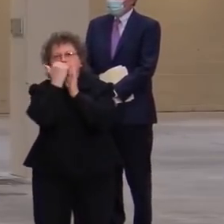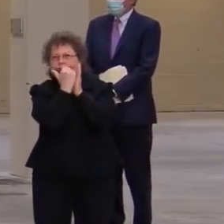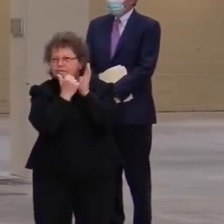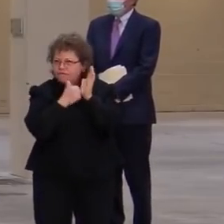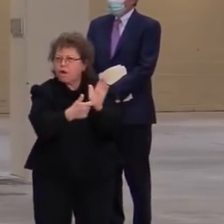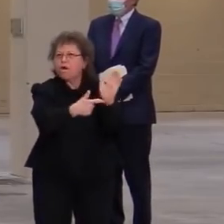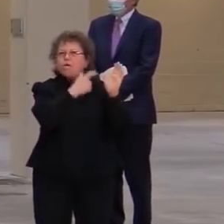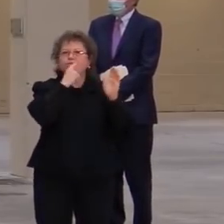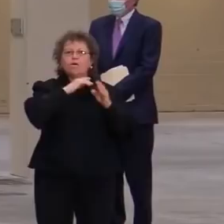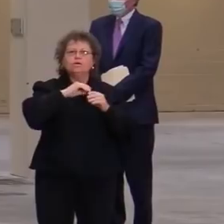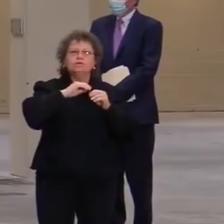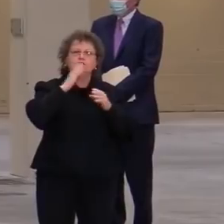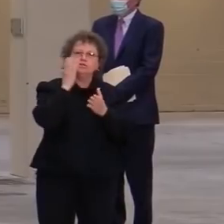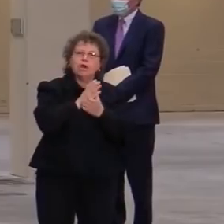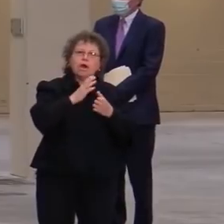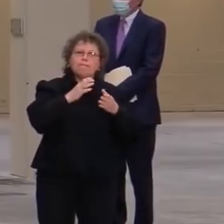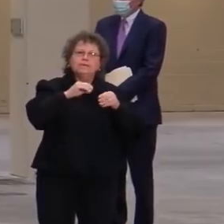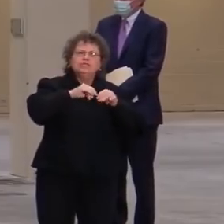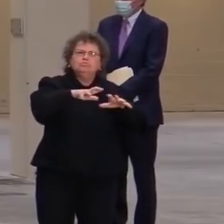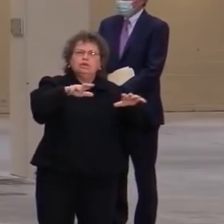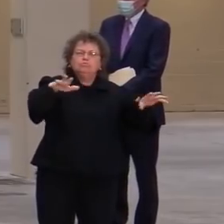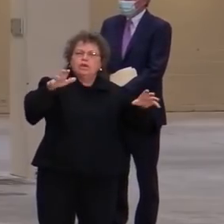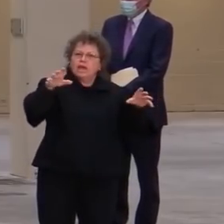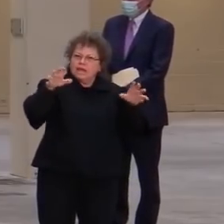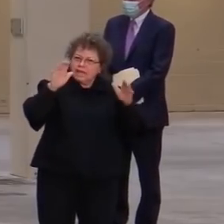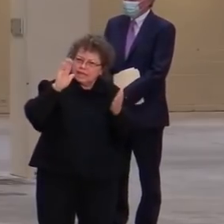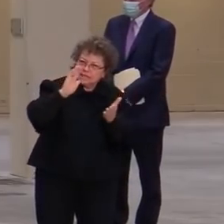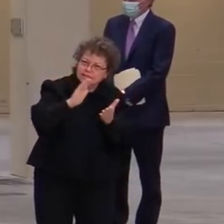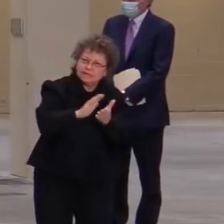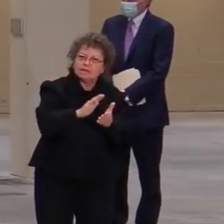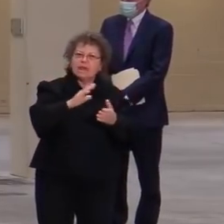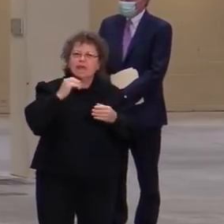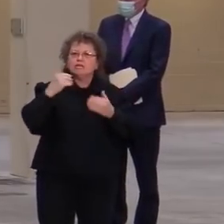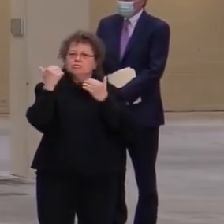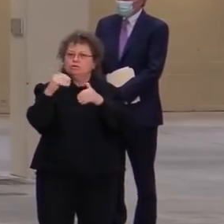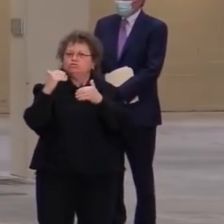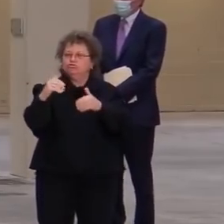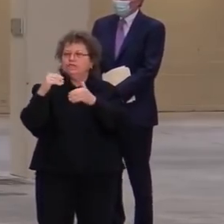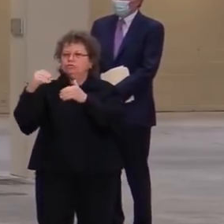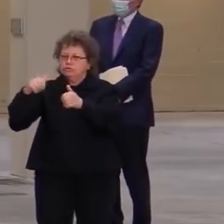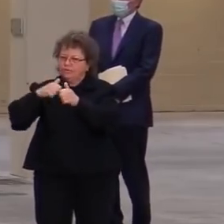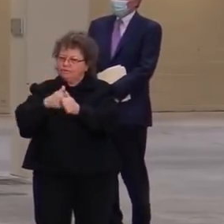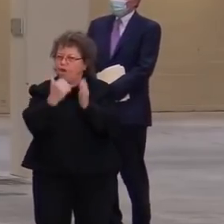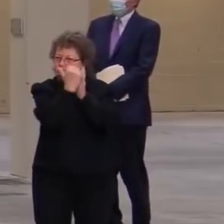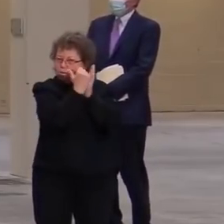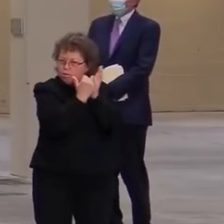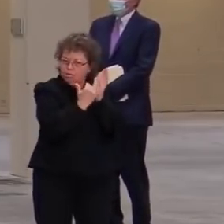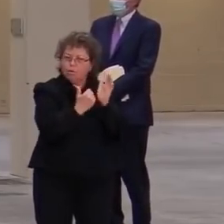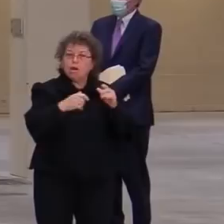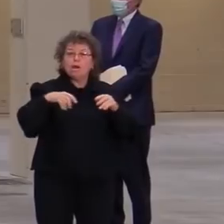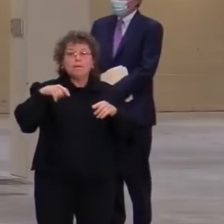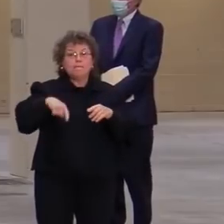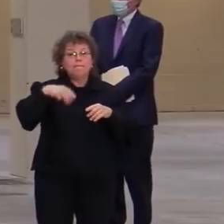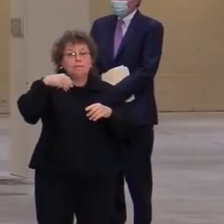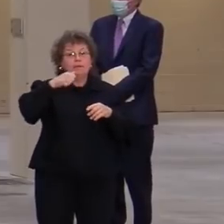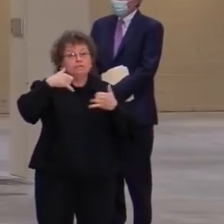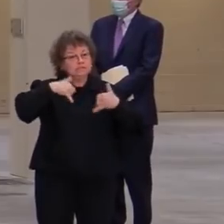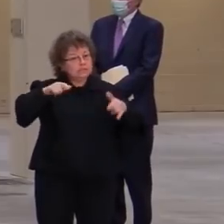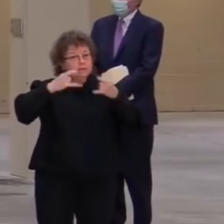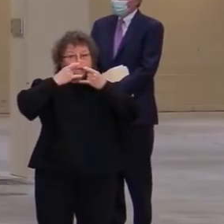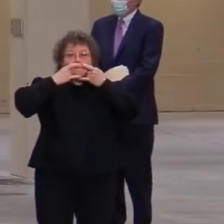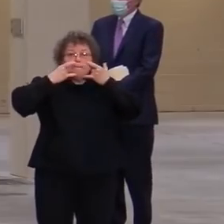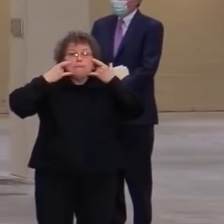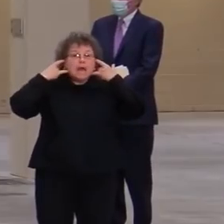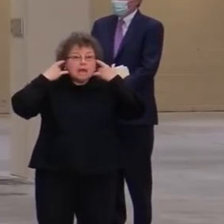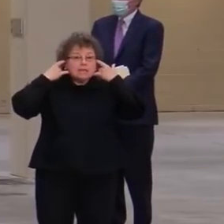and we've continued to update and adjust our restrictions accordingly. Massachusetts still has a mask order in place. You